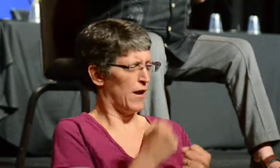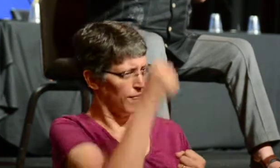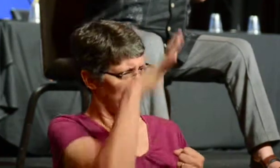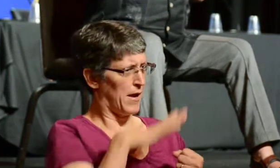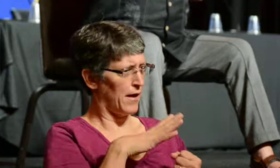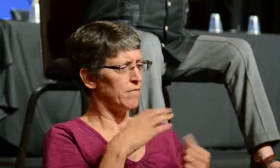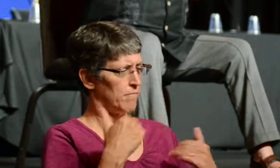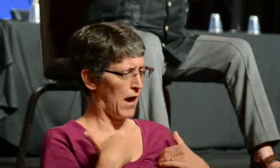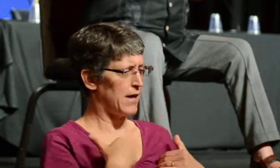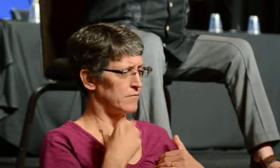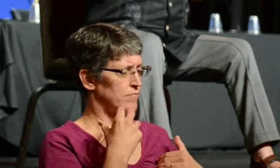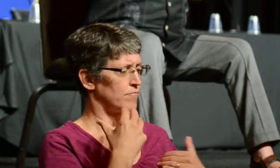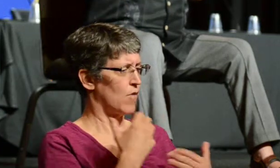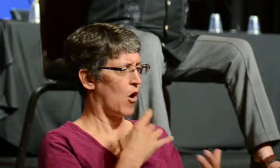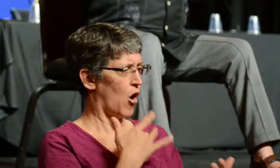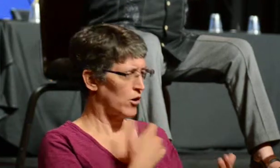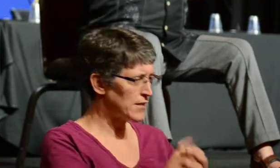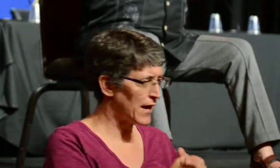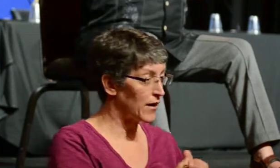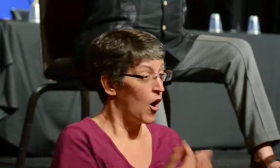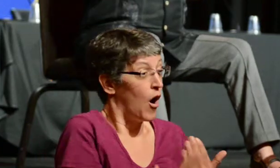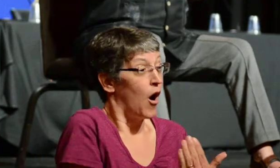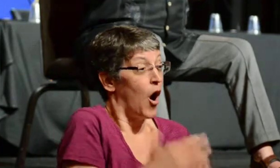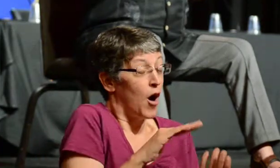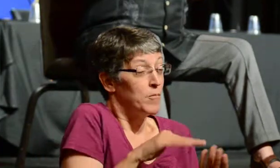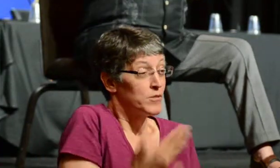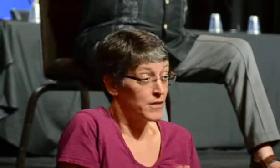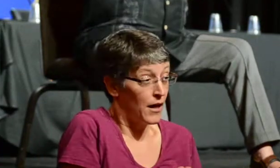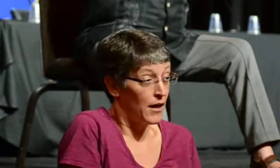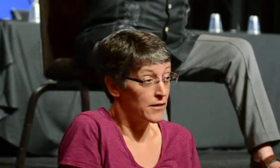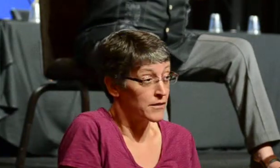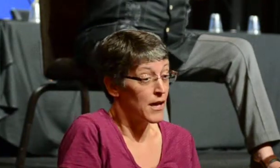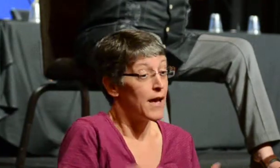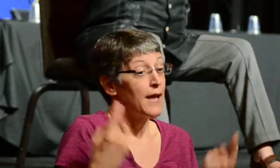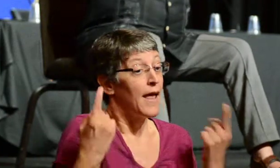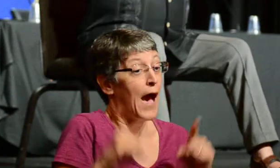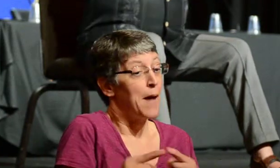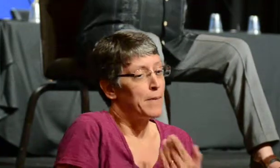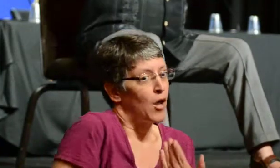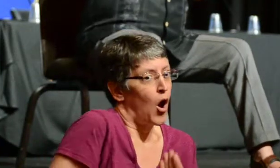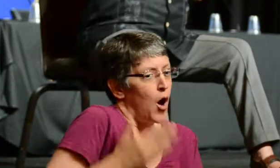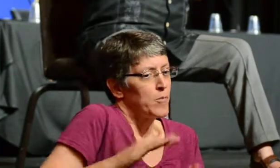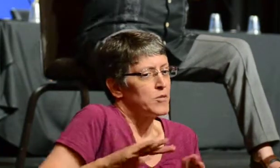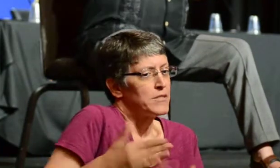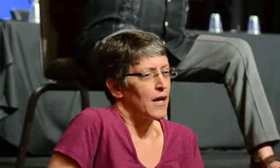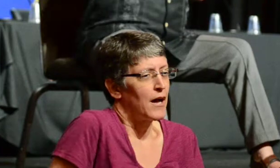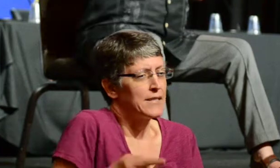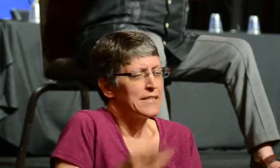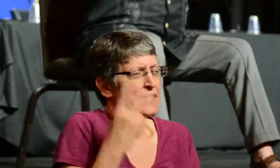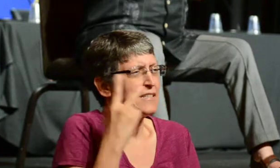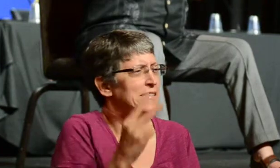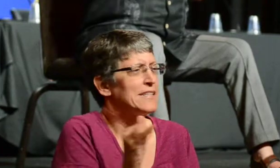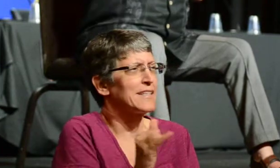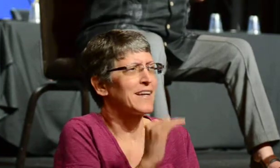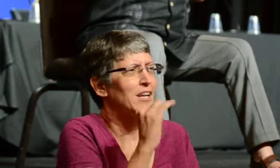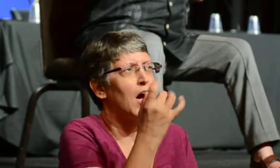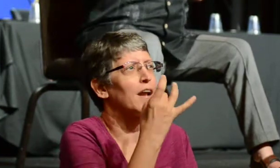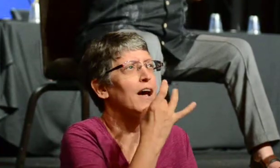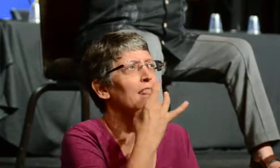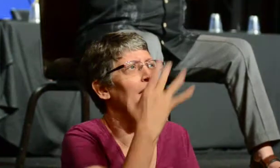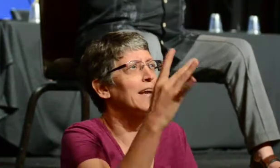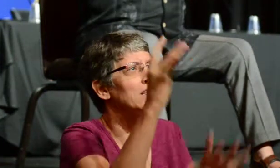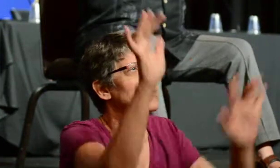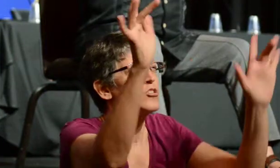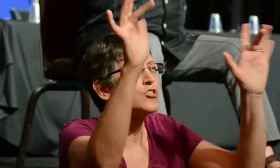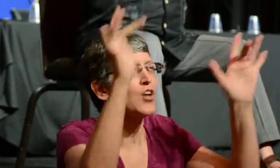has a heart attack, almost dies, and when he almost dies, he sees, instead of that light at the end of the